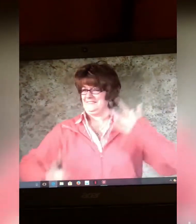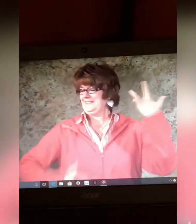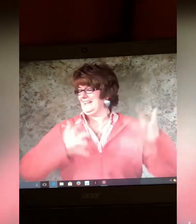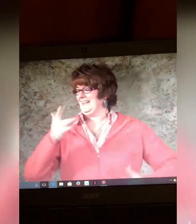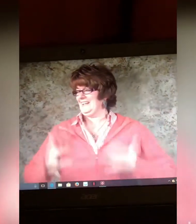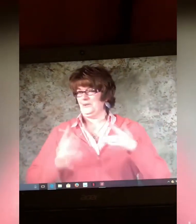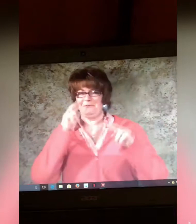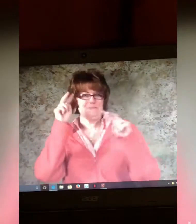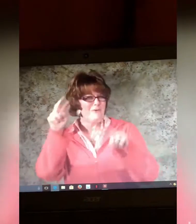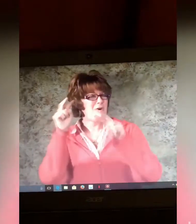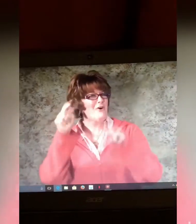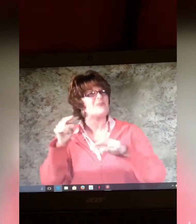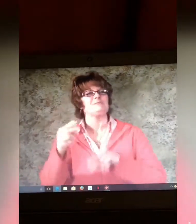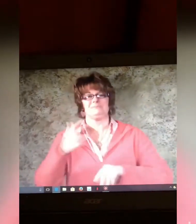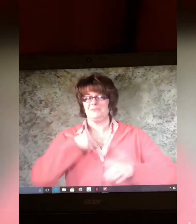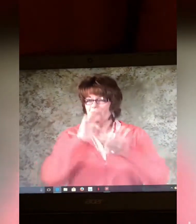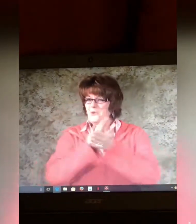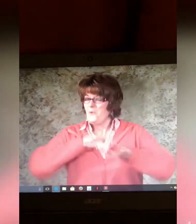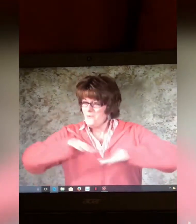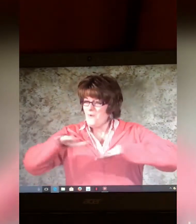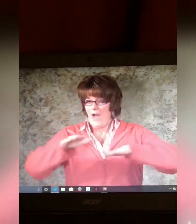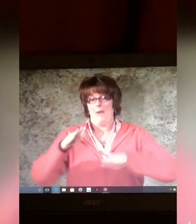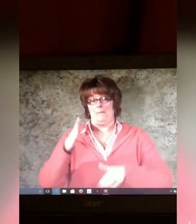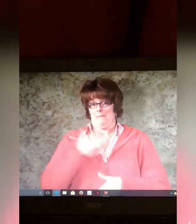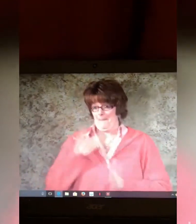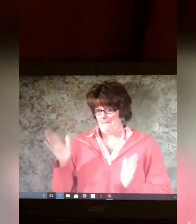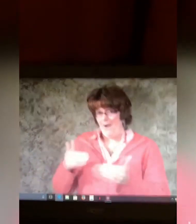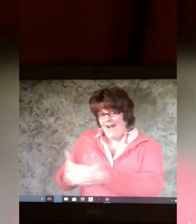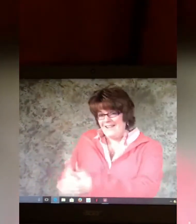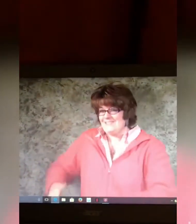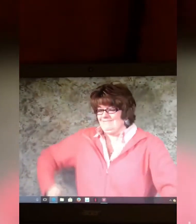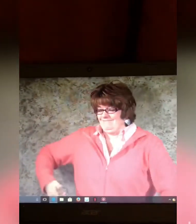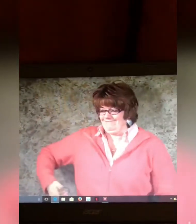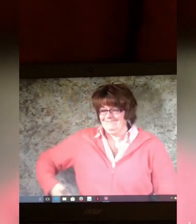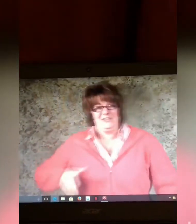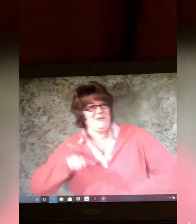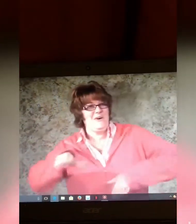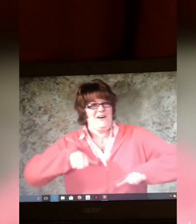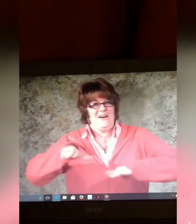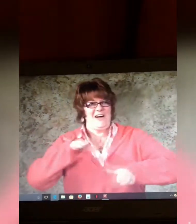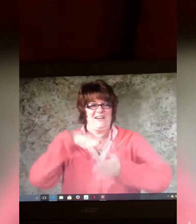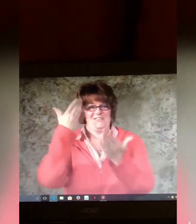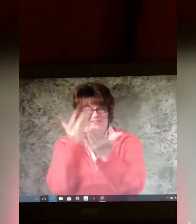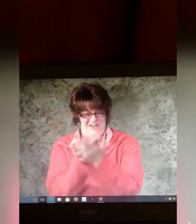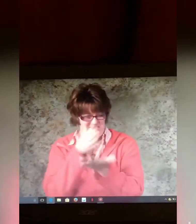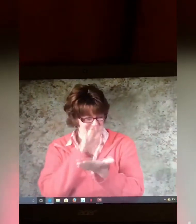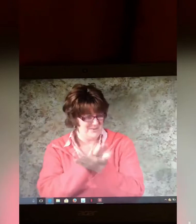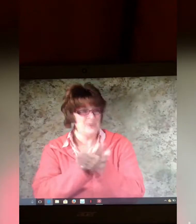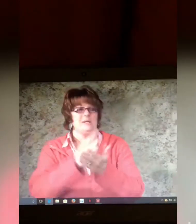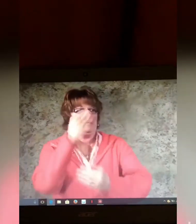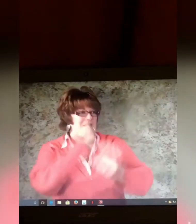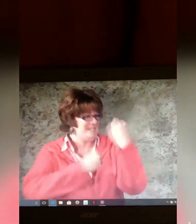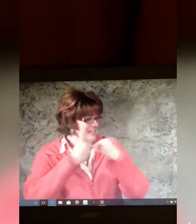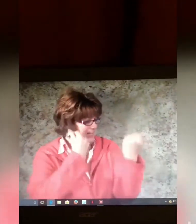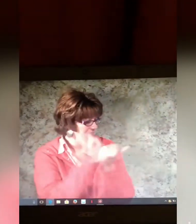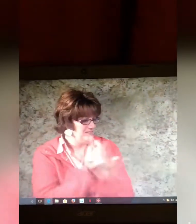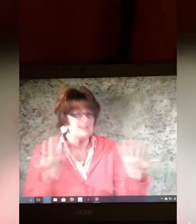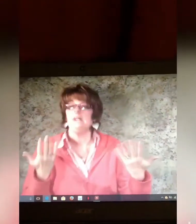I put on my clothes. I was so excited, and I was walking to school. I had my shoebox under my arm, walking to school. When we got to